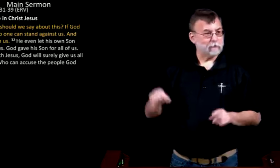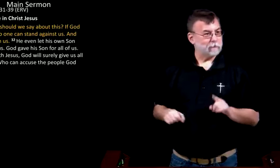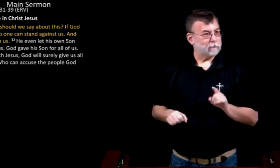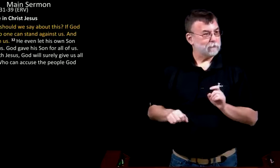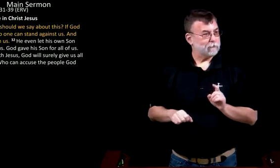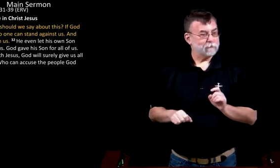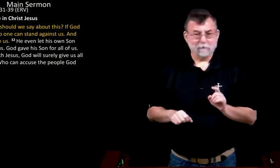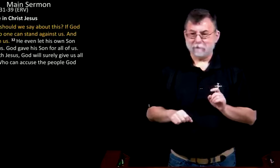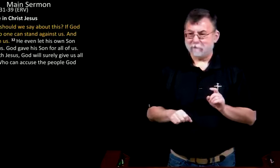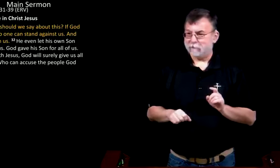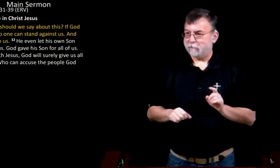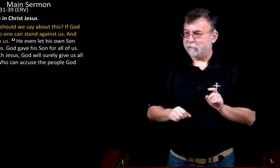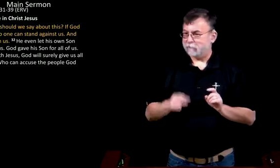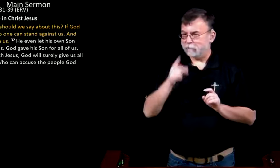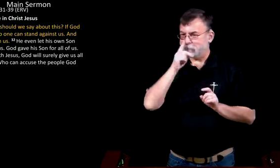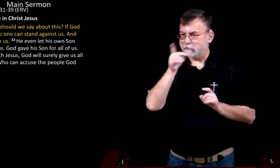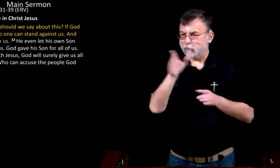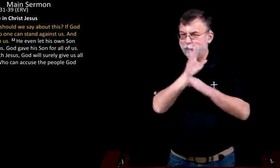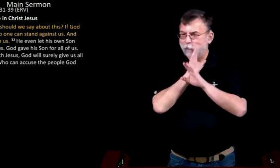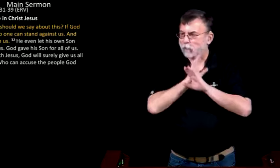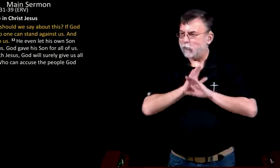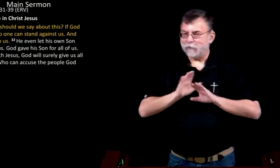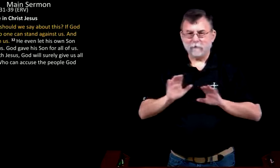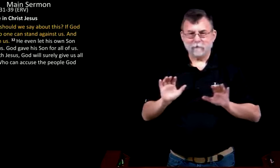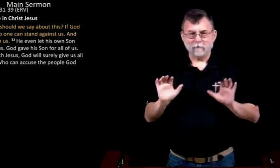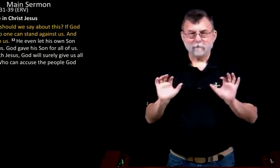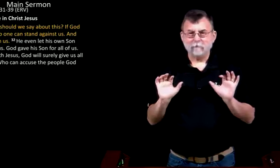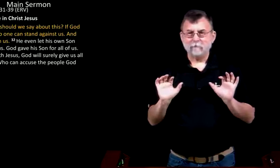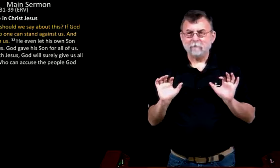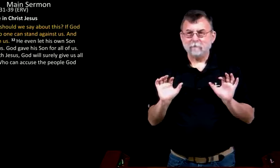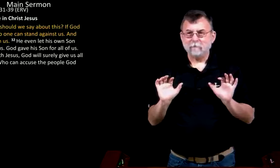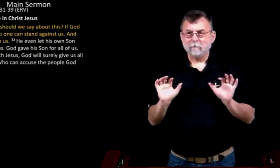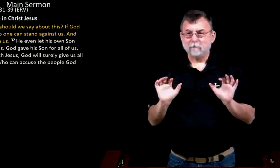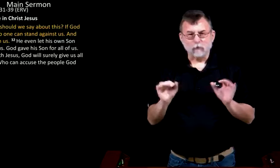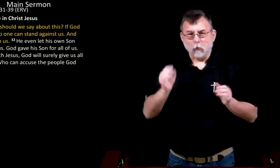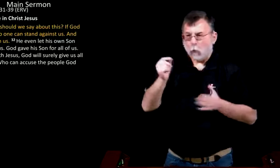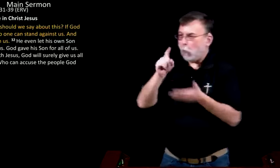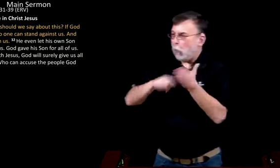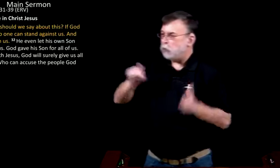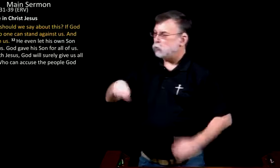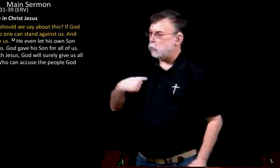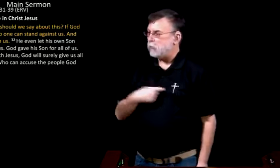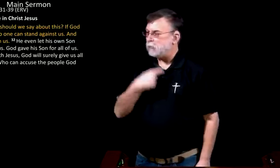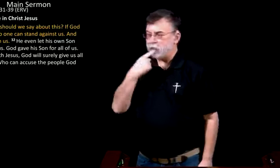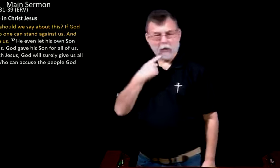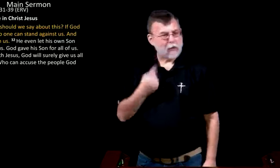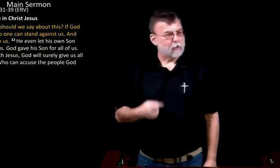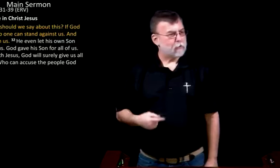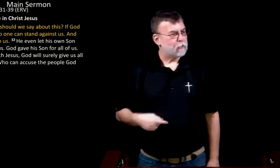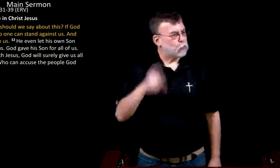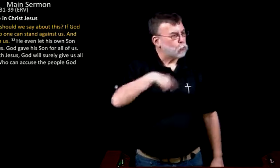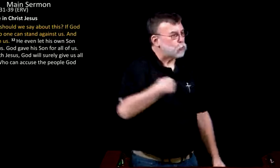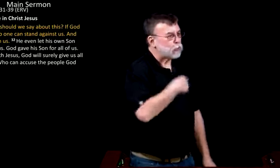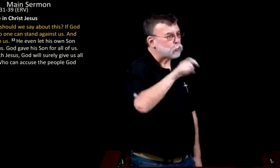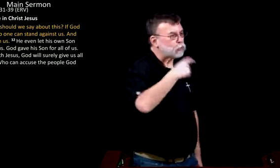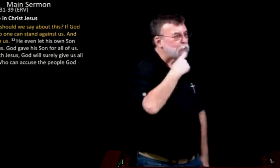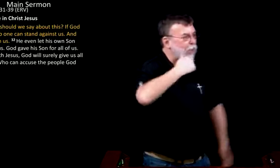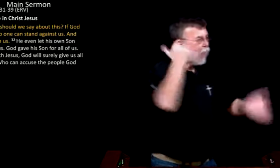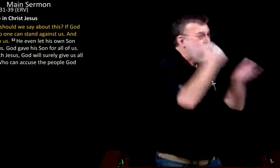It can leave us speechless. Is that true? A lot of you are quiet and just kind of staring at me. But what should we